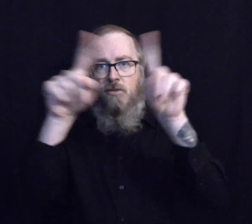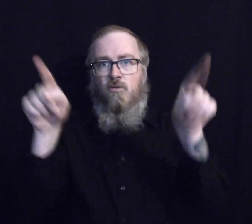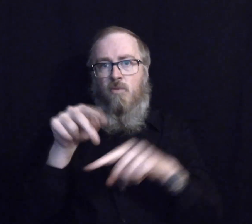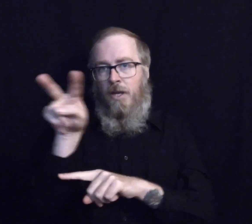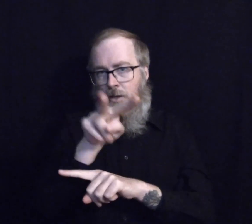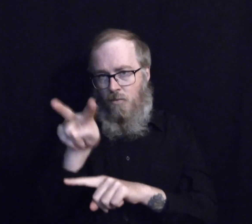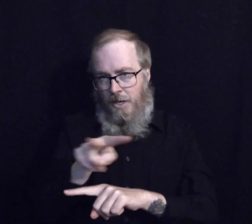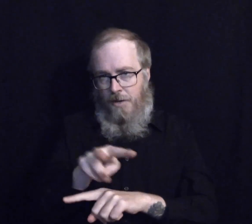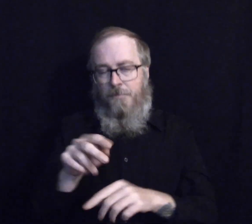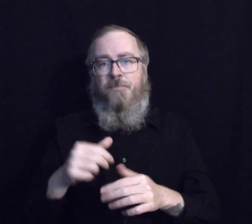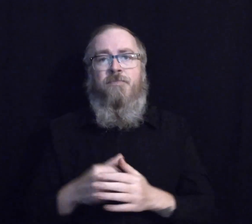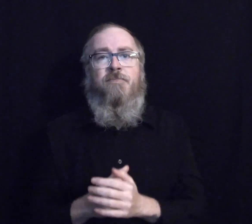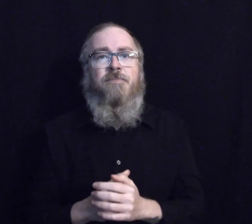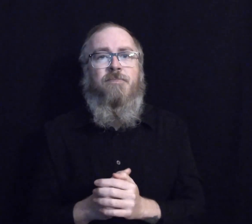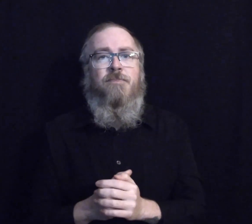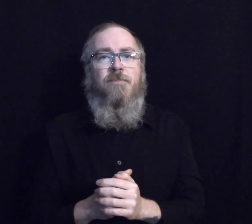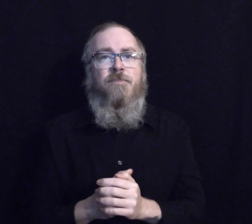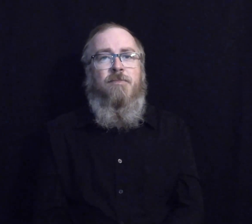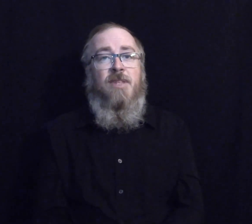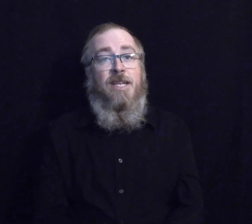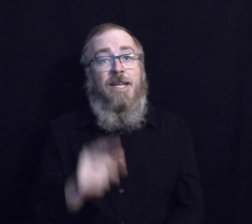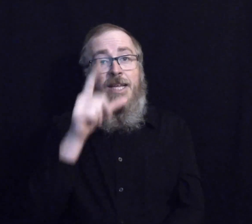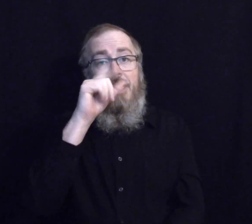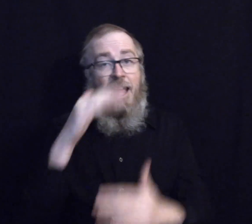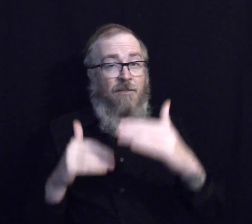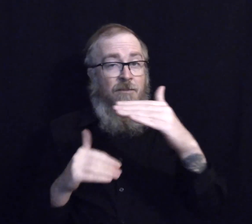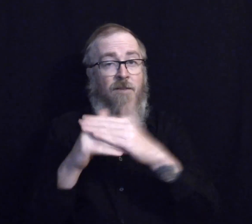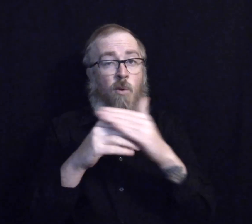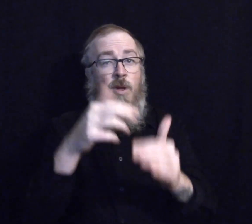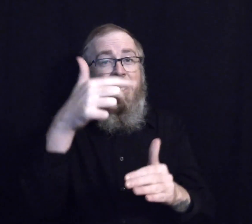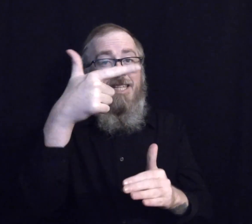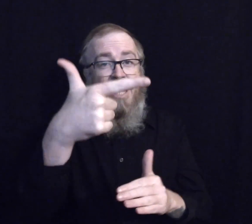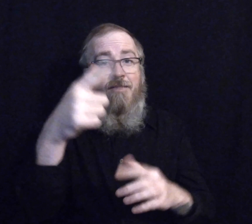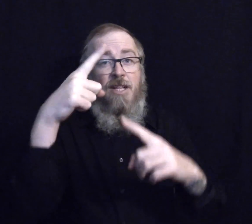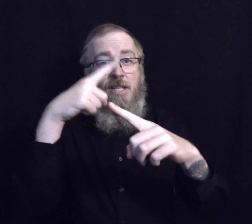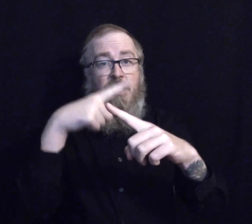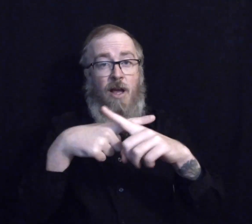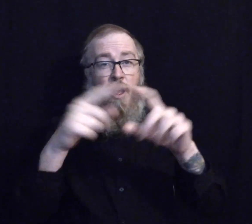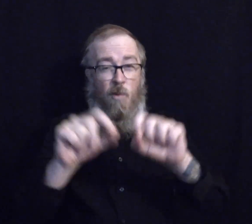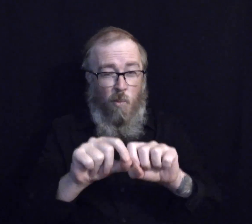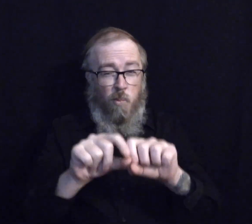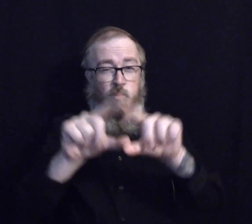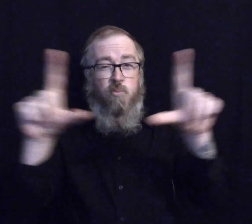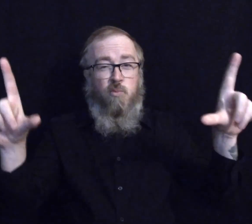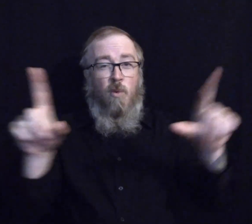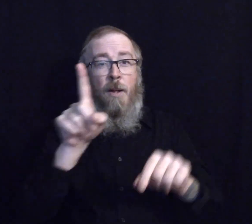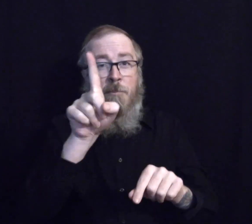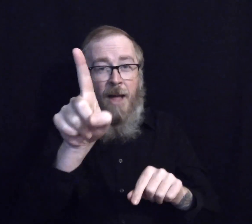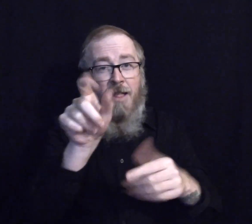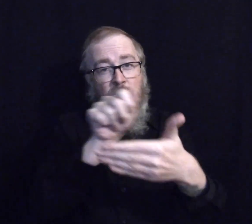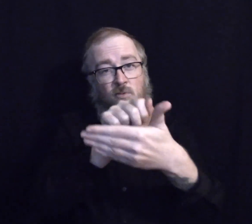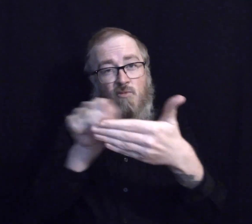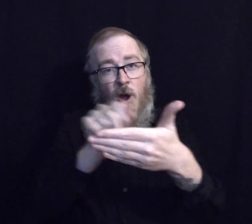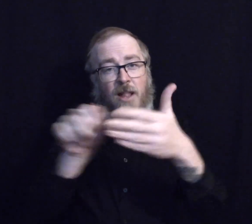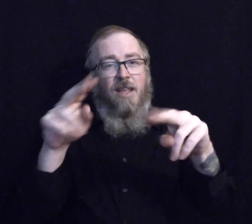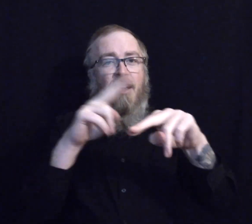software. It provides up to 7 times zoom without distorting